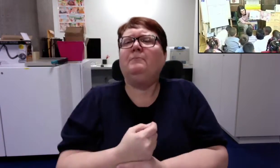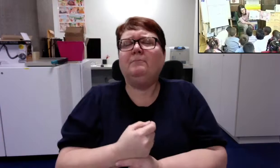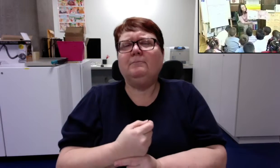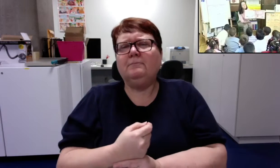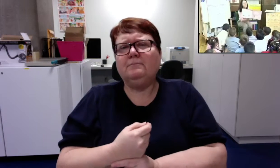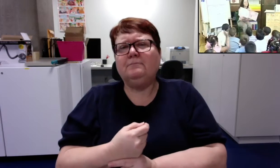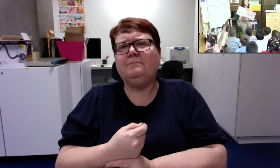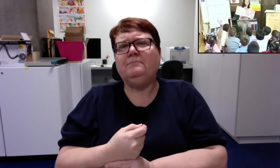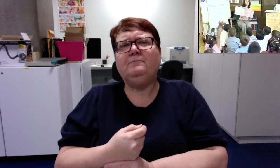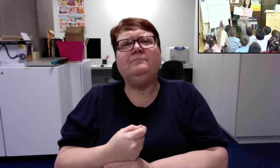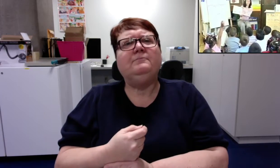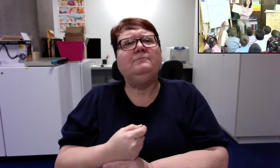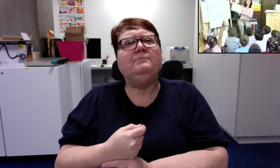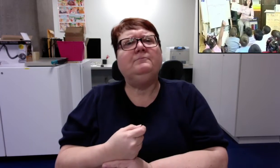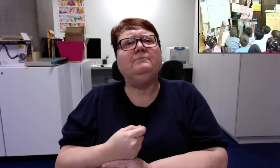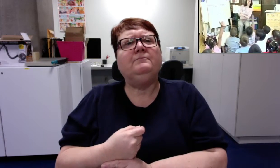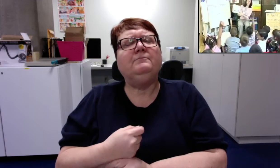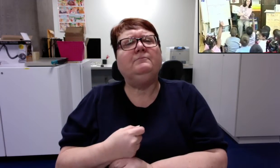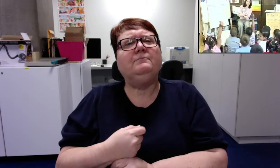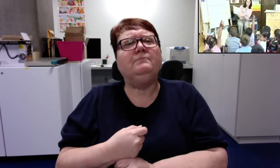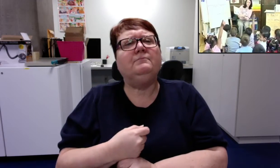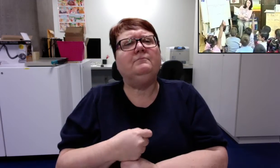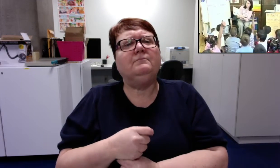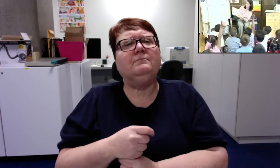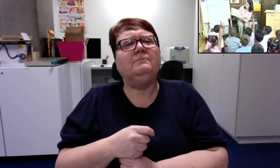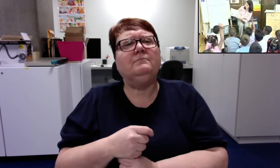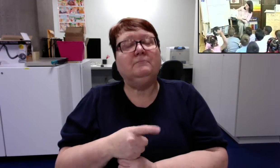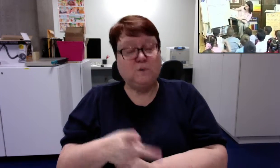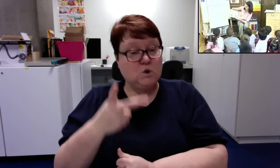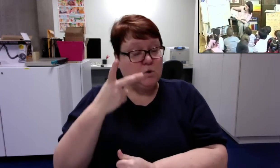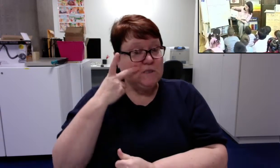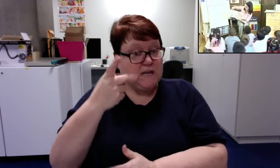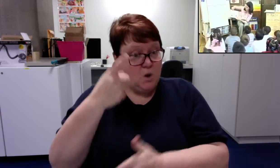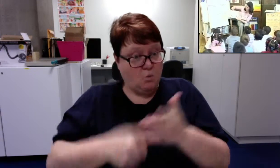the front. That was so smart. Did you see what